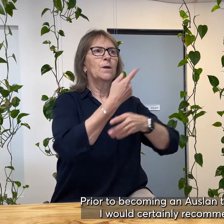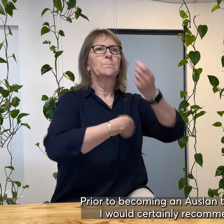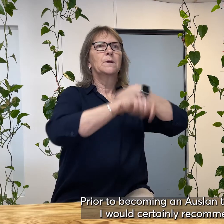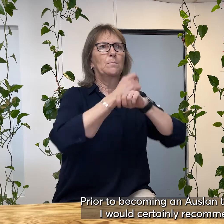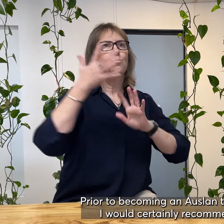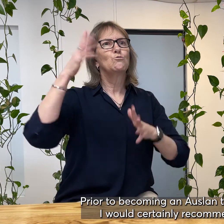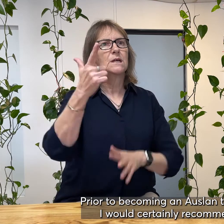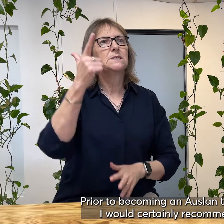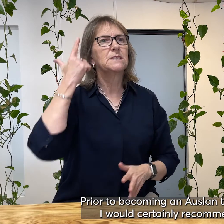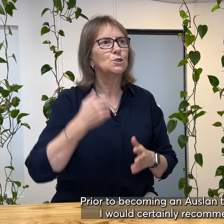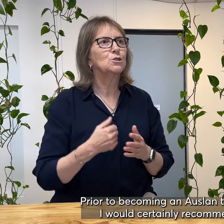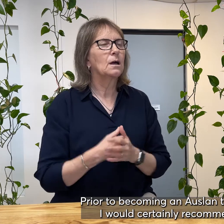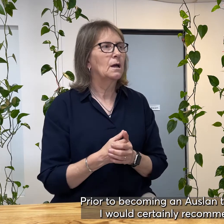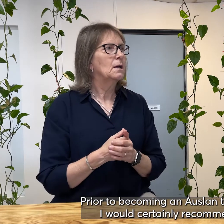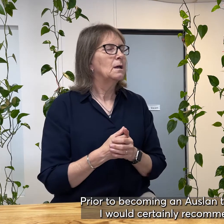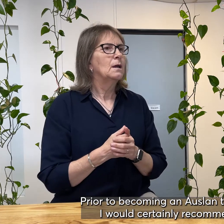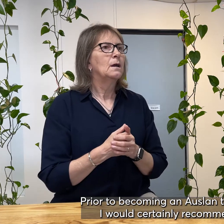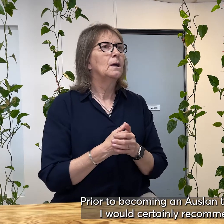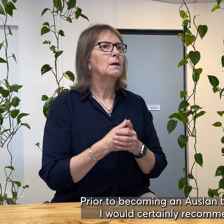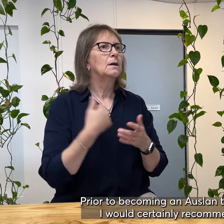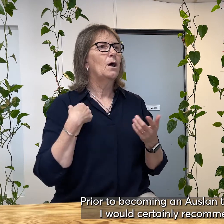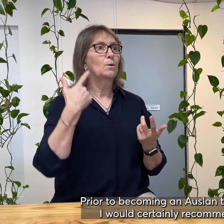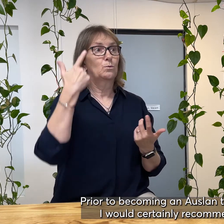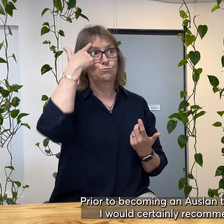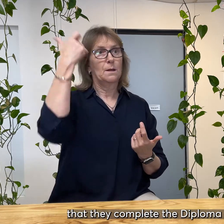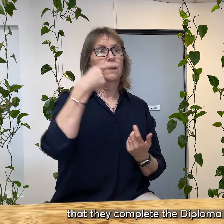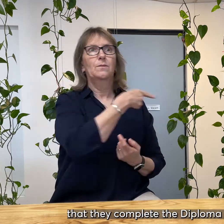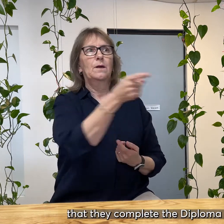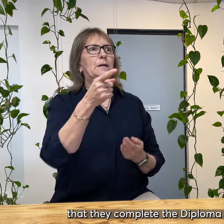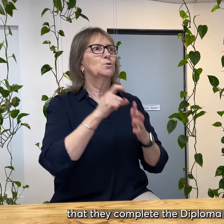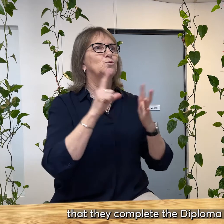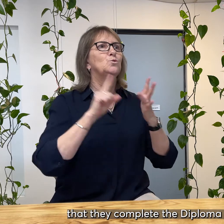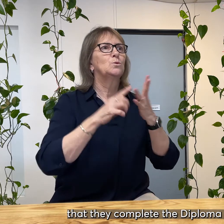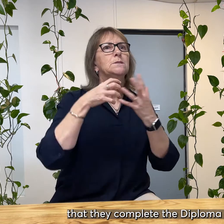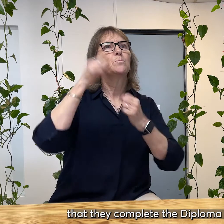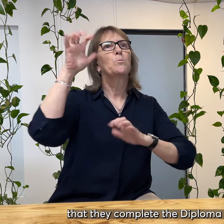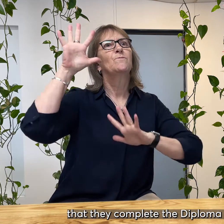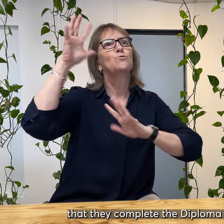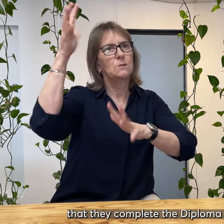Prior to becoming an Auslan teacher, I would certainly recommend that they complete the Diploma of